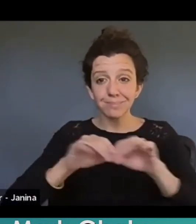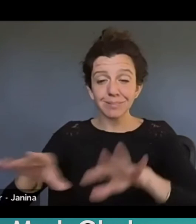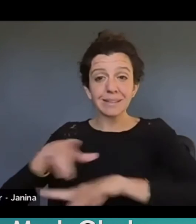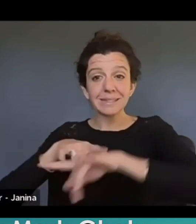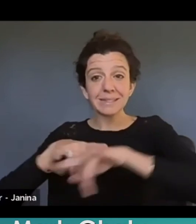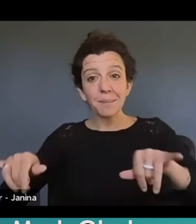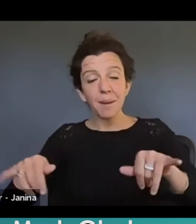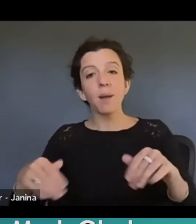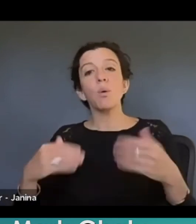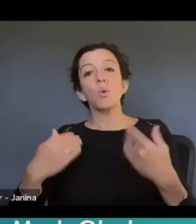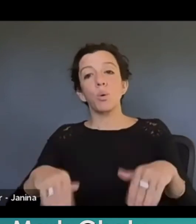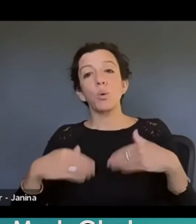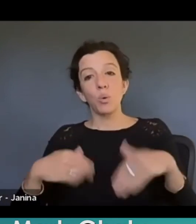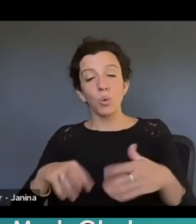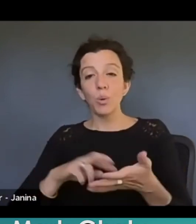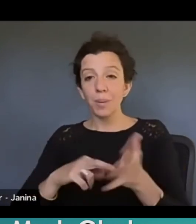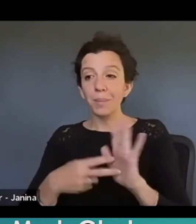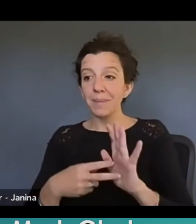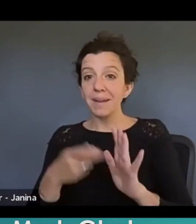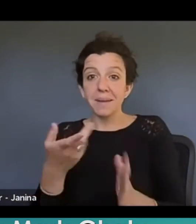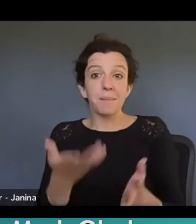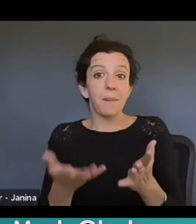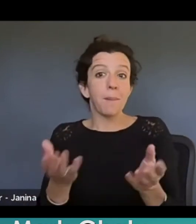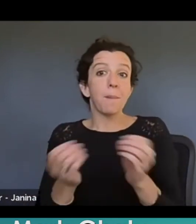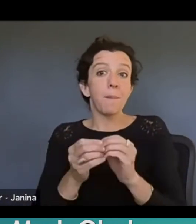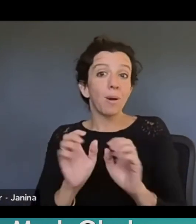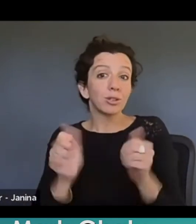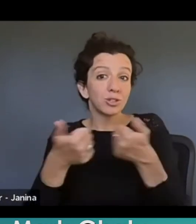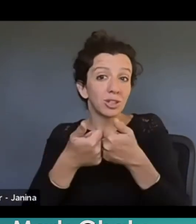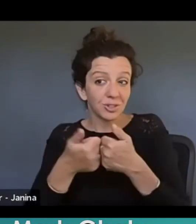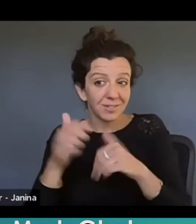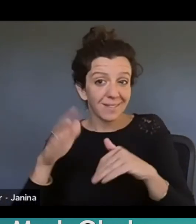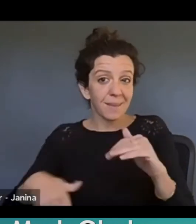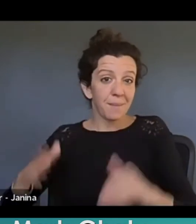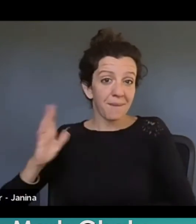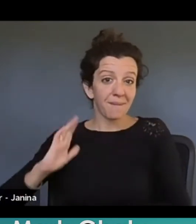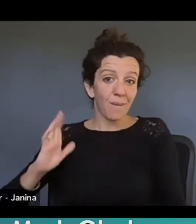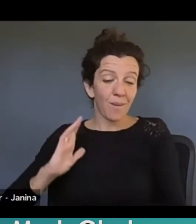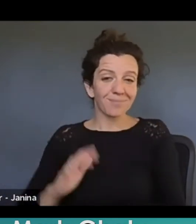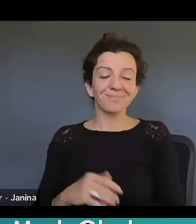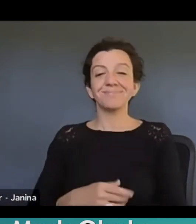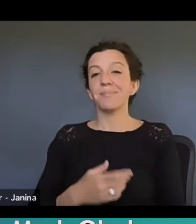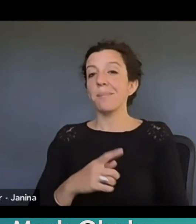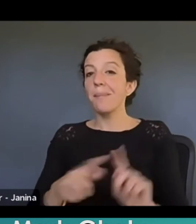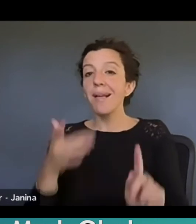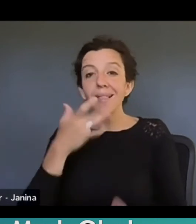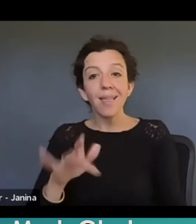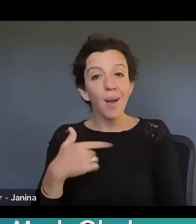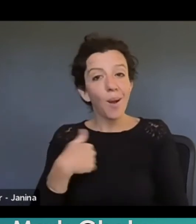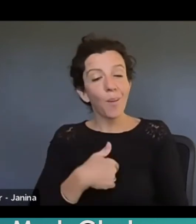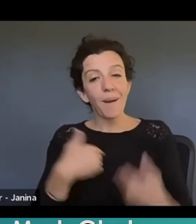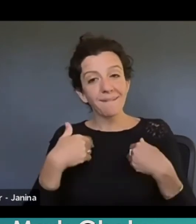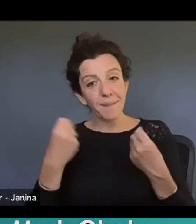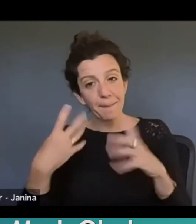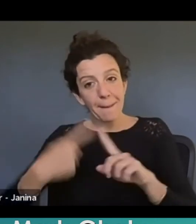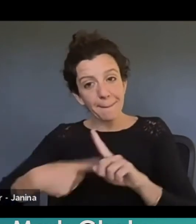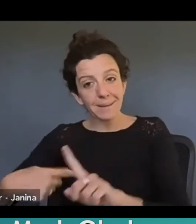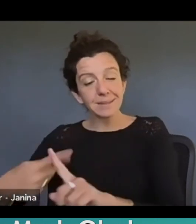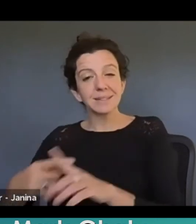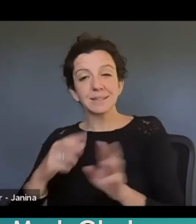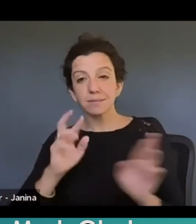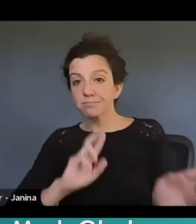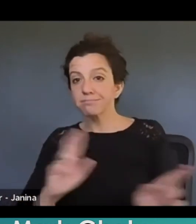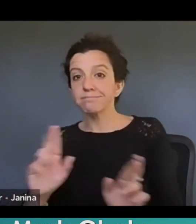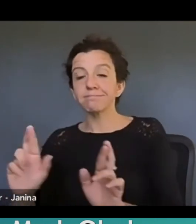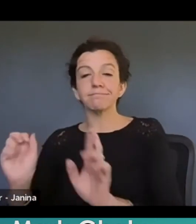even more challenging position. And that's exactly why we've spent months preparing. I wish I could tell you what